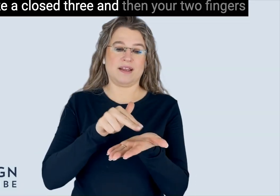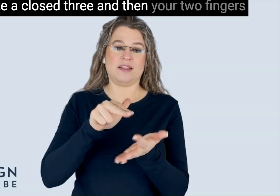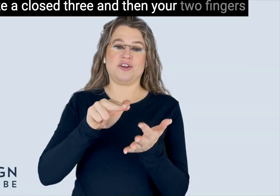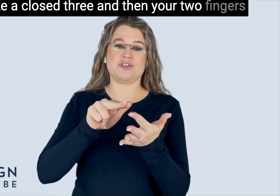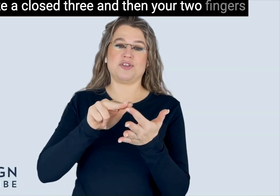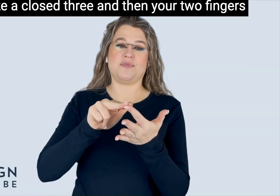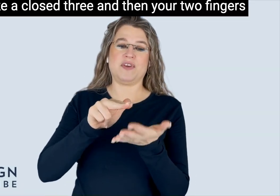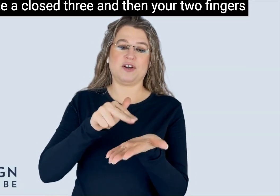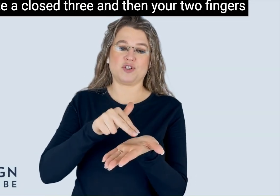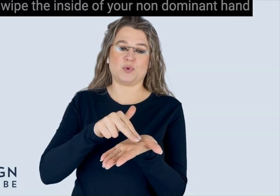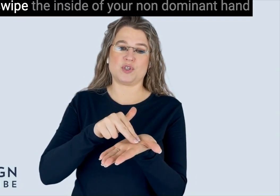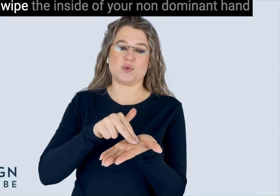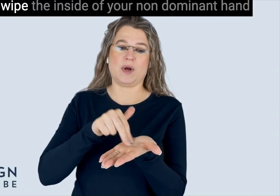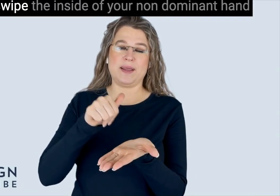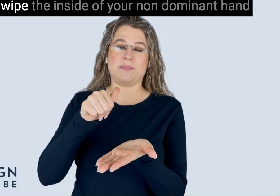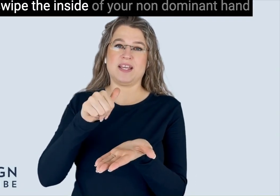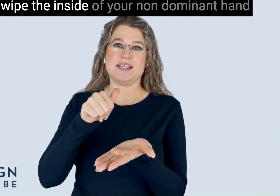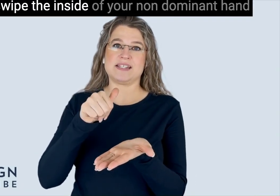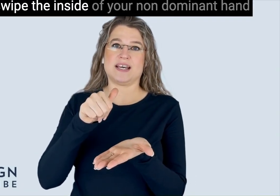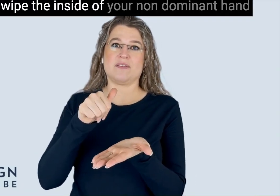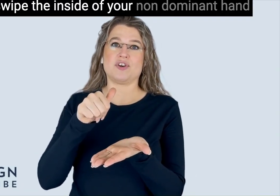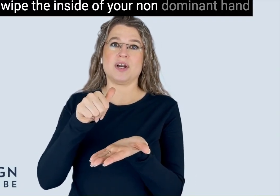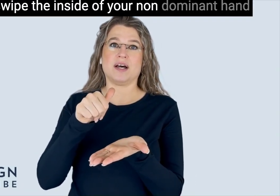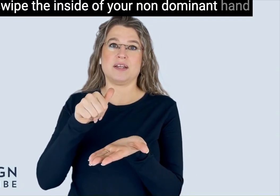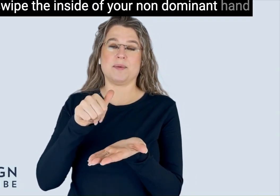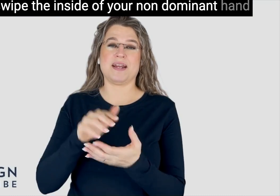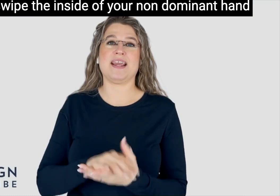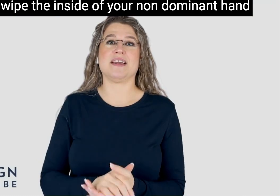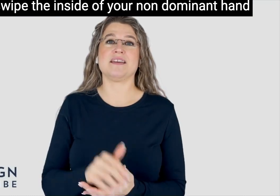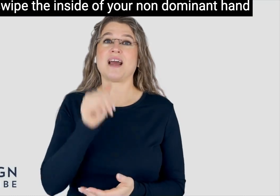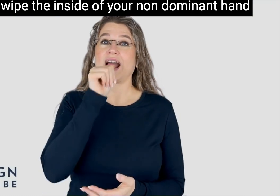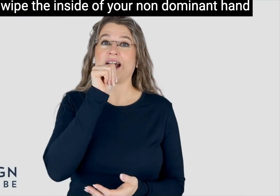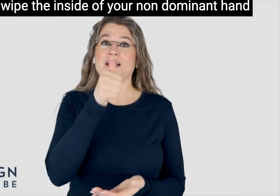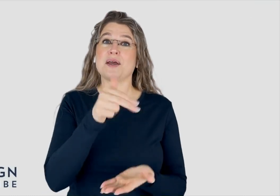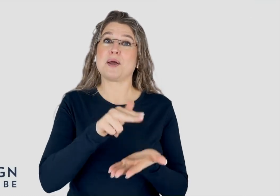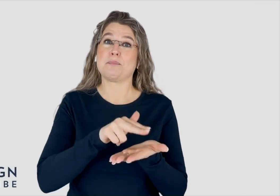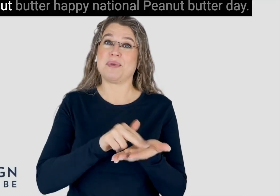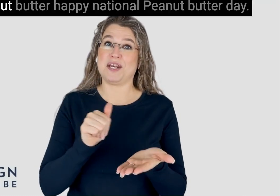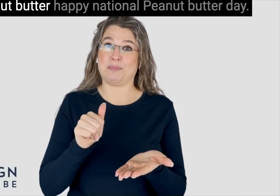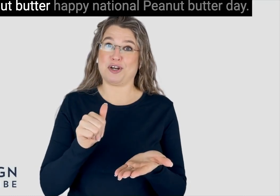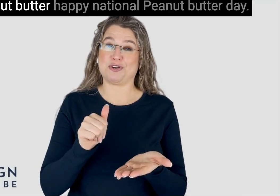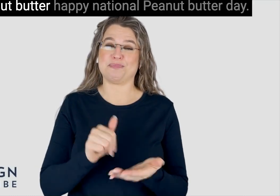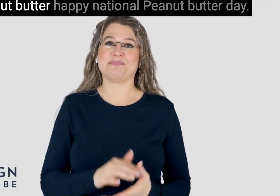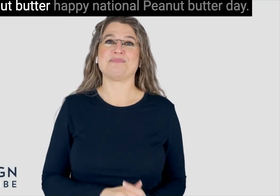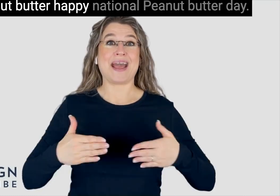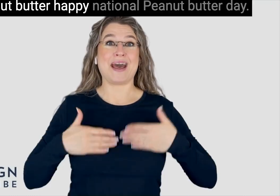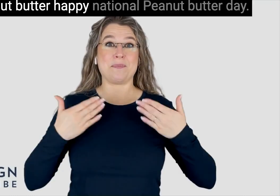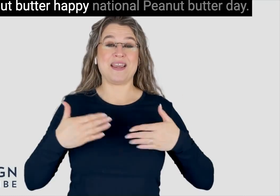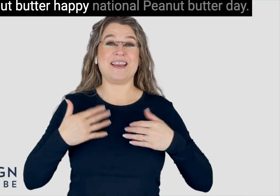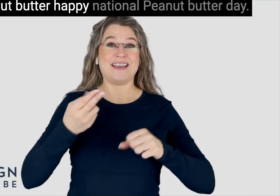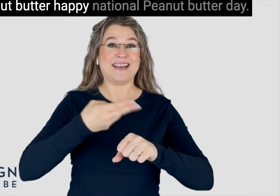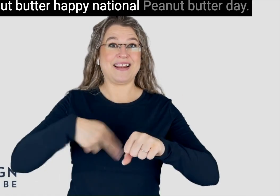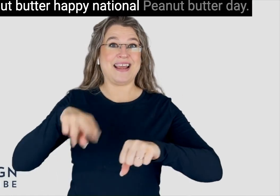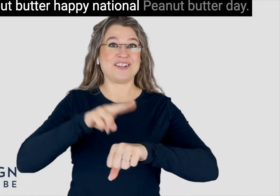then your 2 fingers will swipe the inside of your non-dominant hand. Peanut butter. Happy